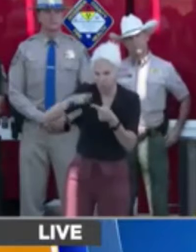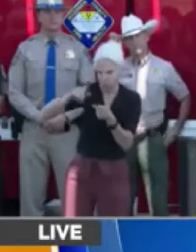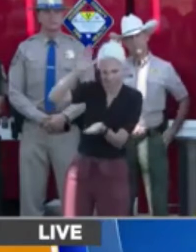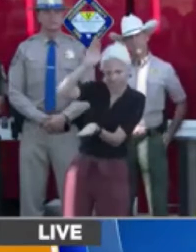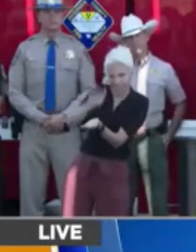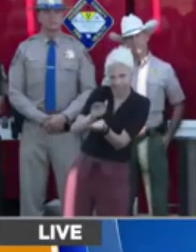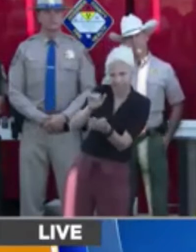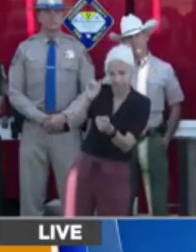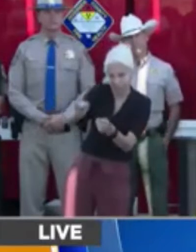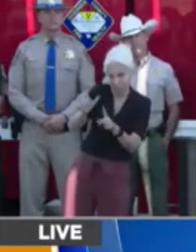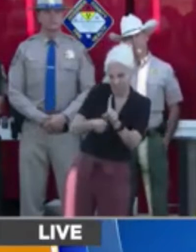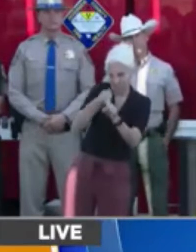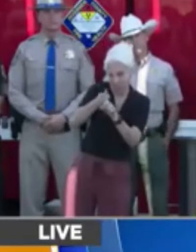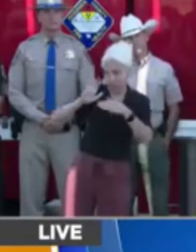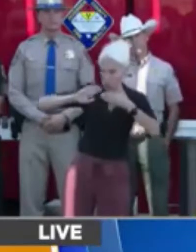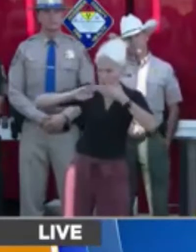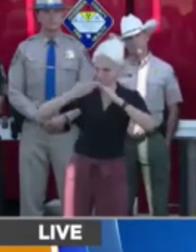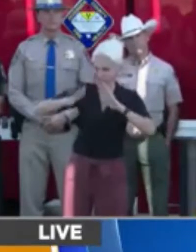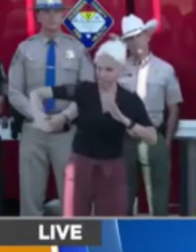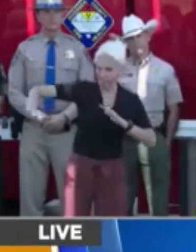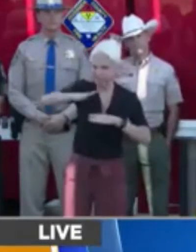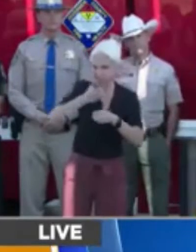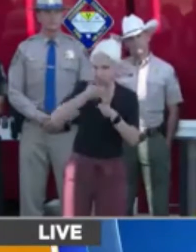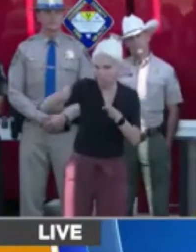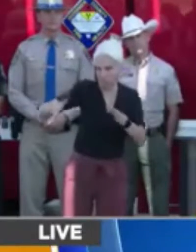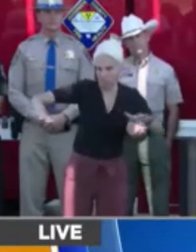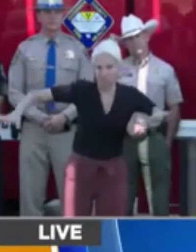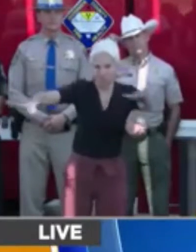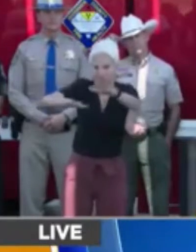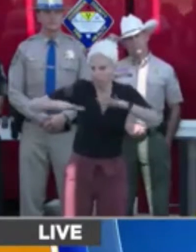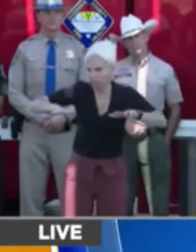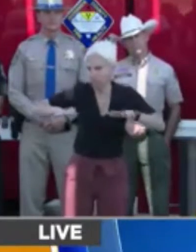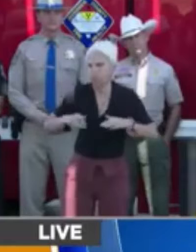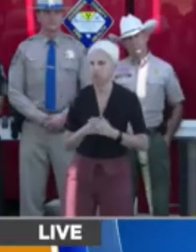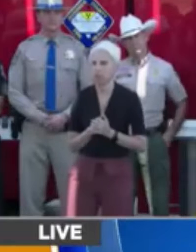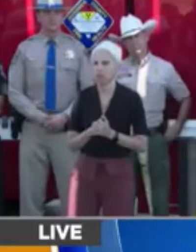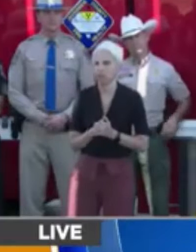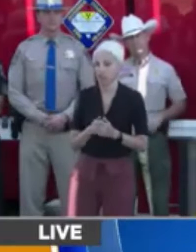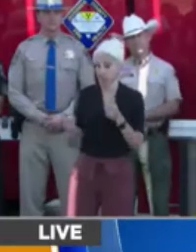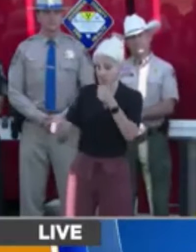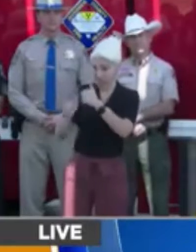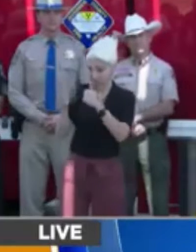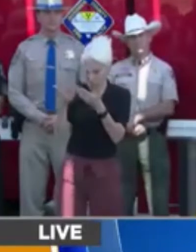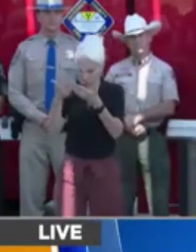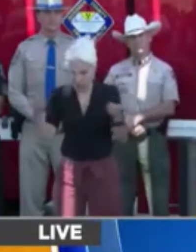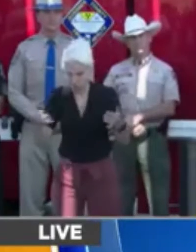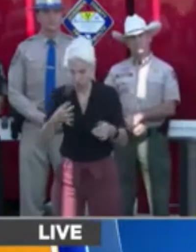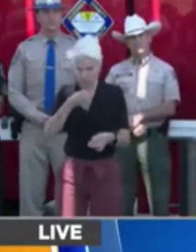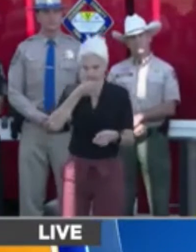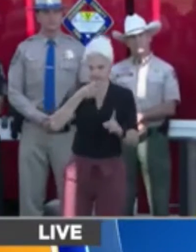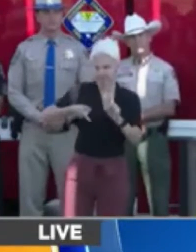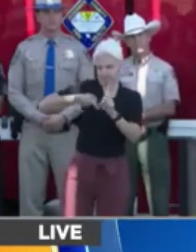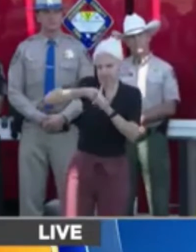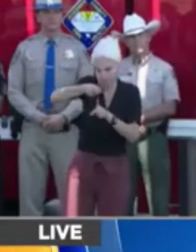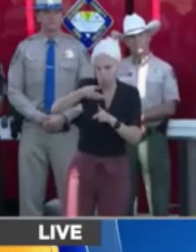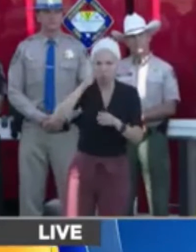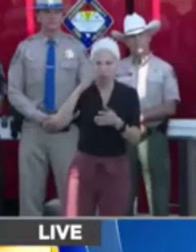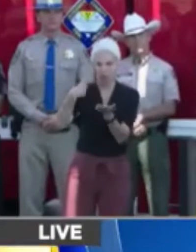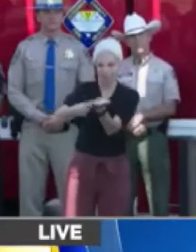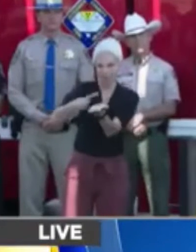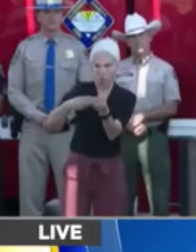to the community. I'll leave it to the hazmat expert to comment on the tank